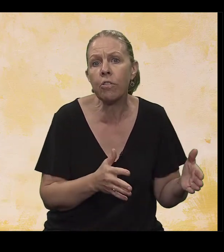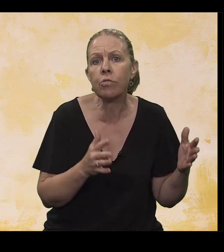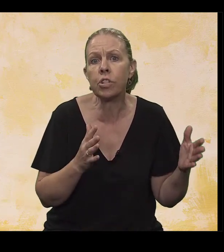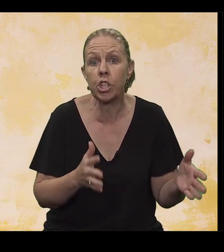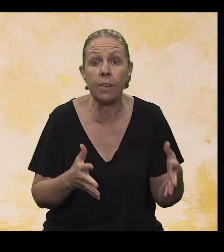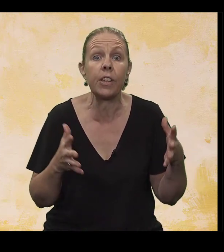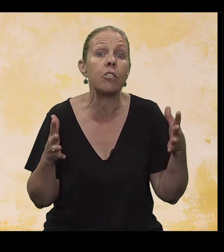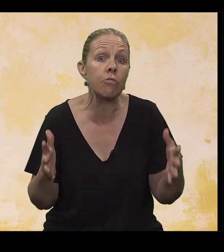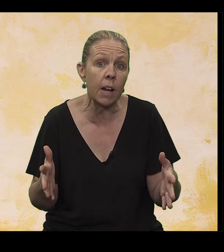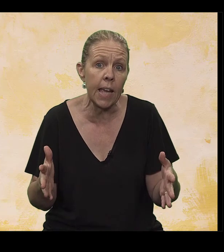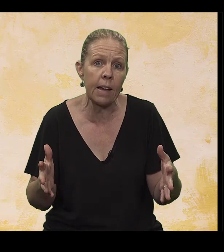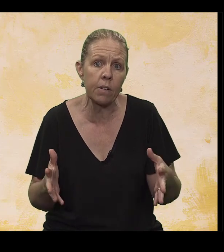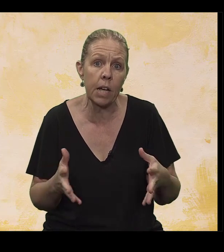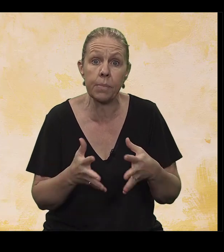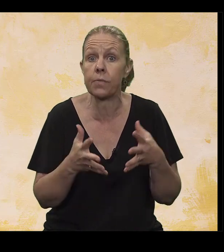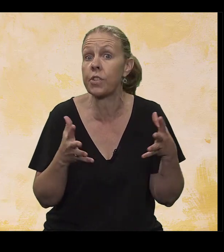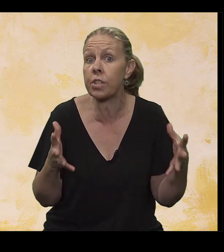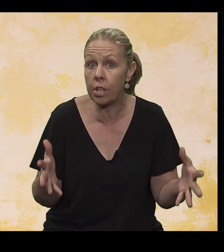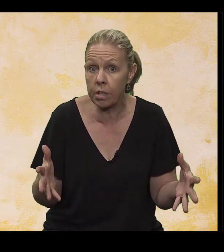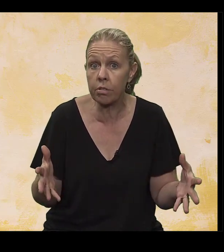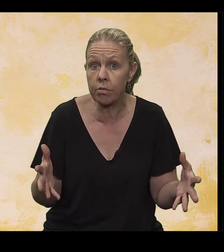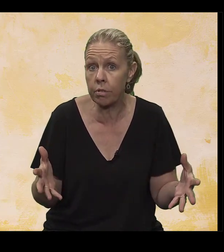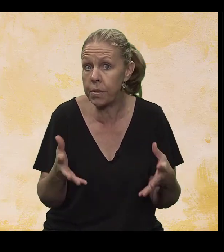you're achieving great outcomes for certain groups